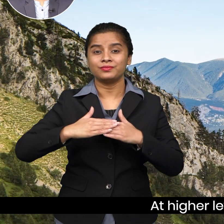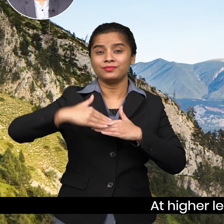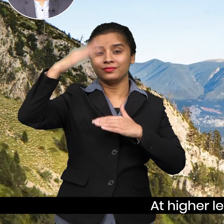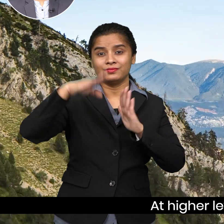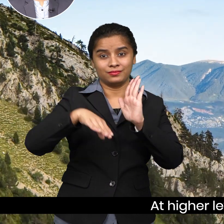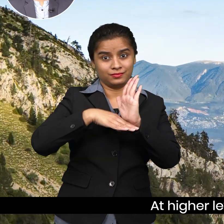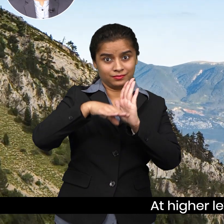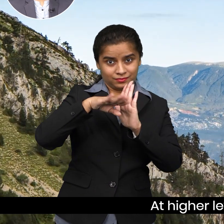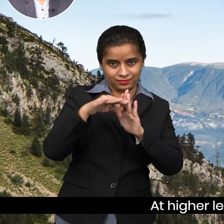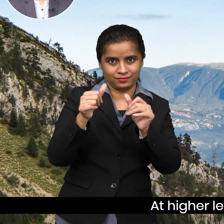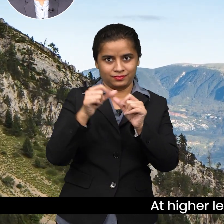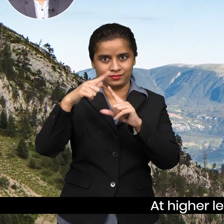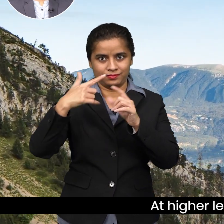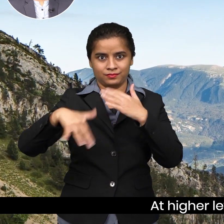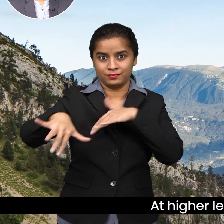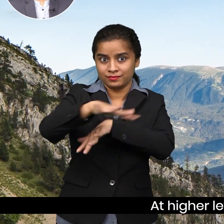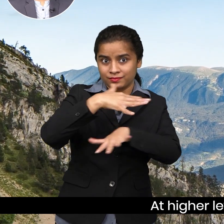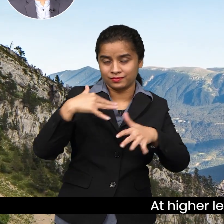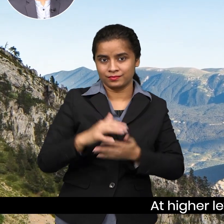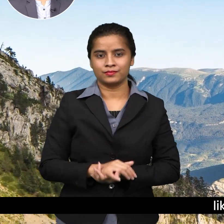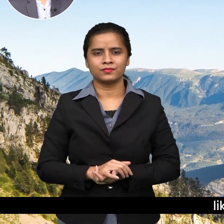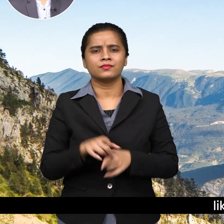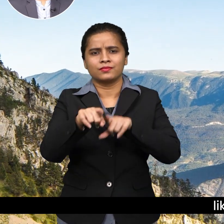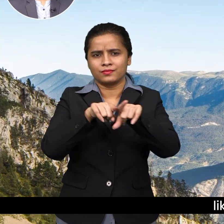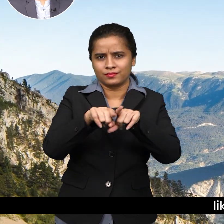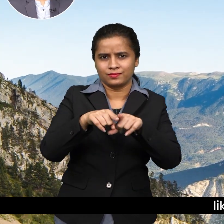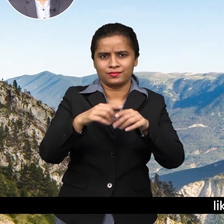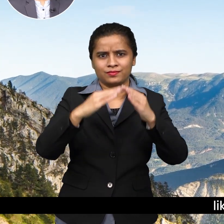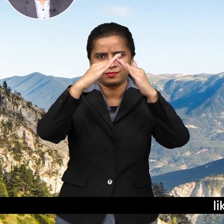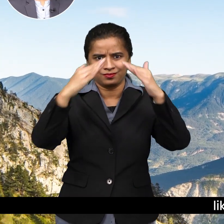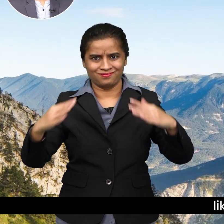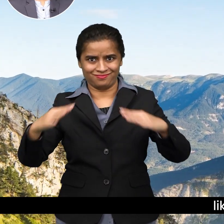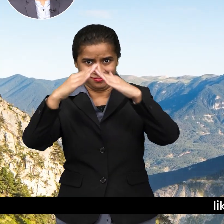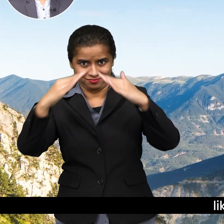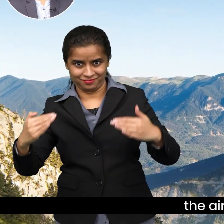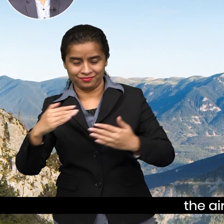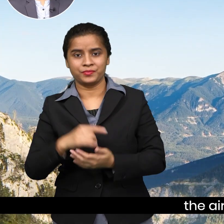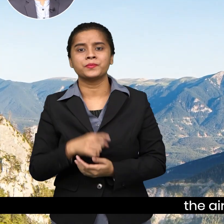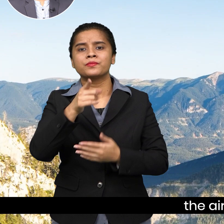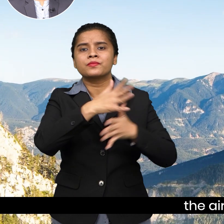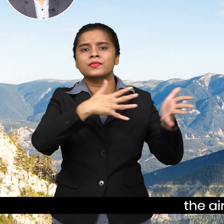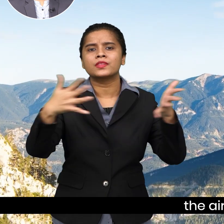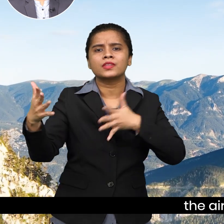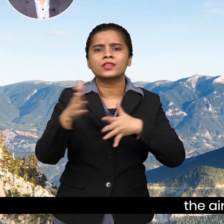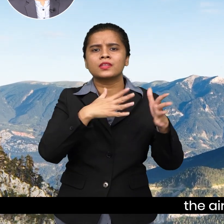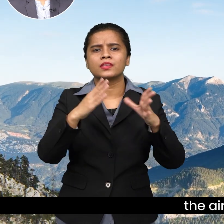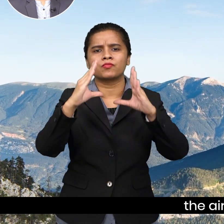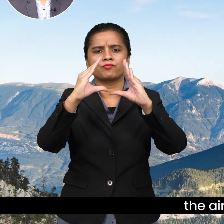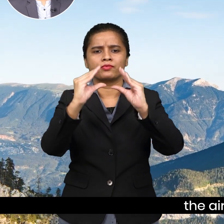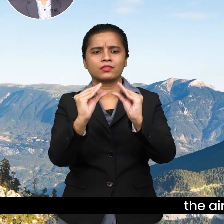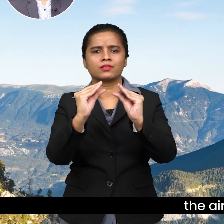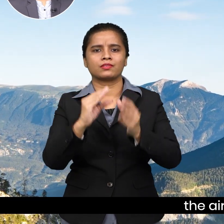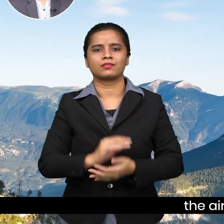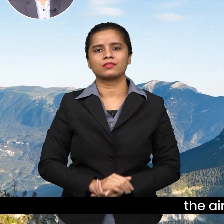At higher levels in the atmosphere, like mountains, the air becomes thinner.